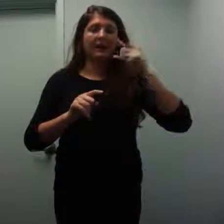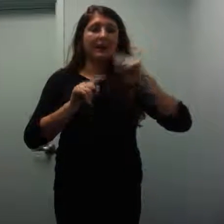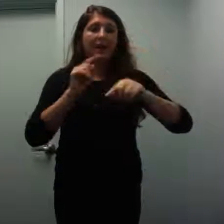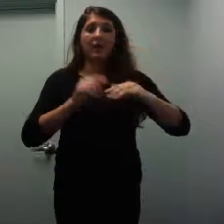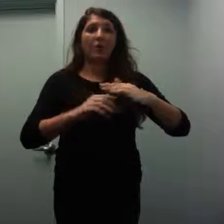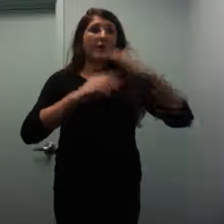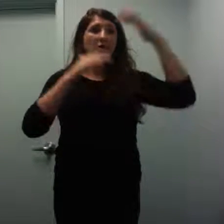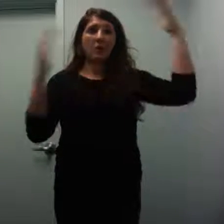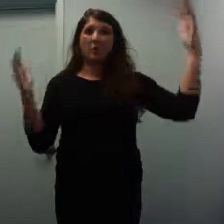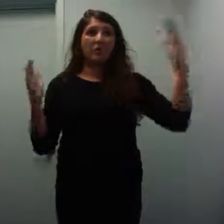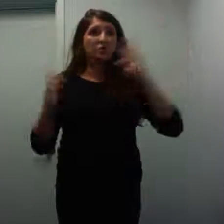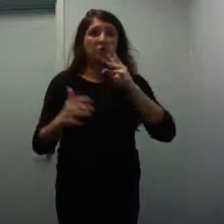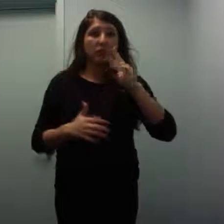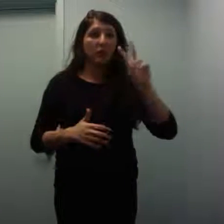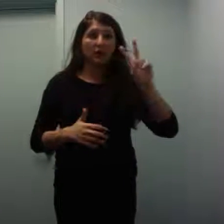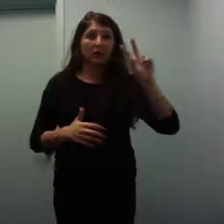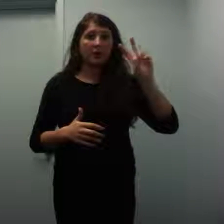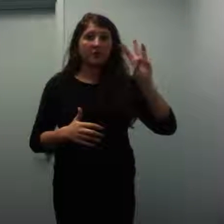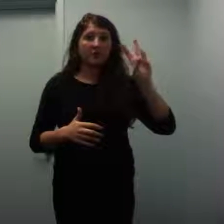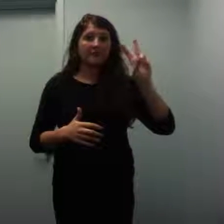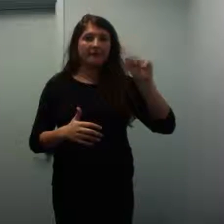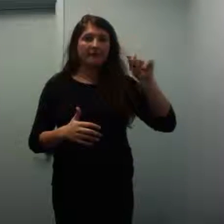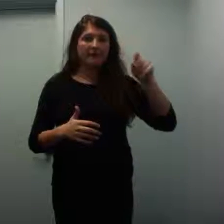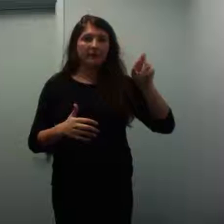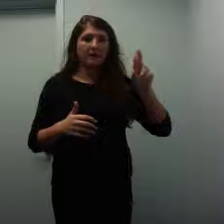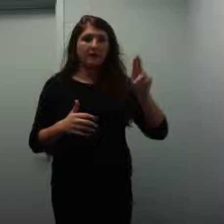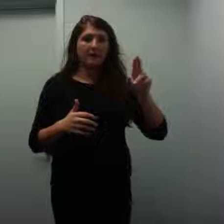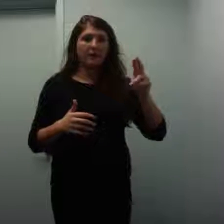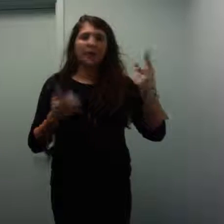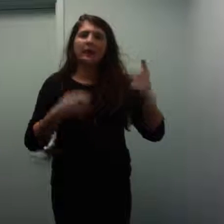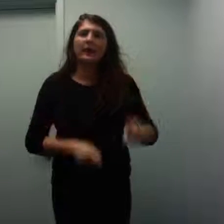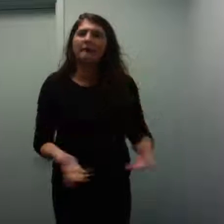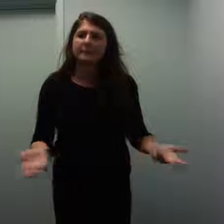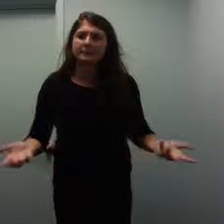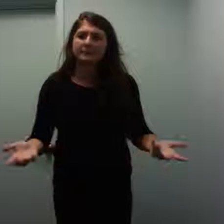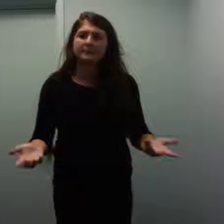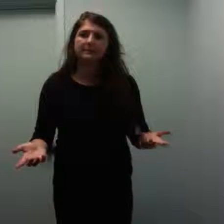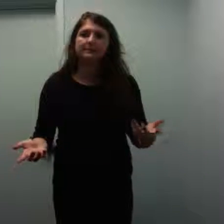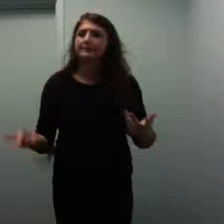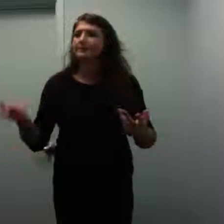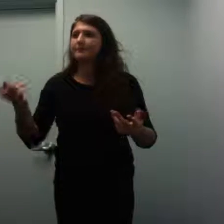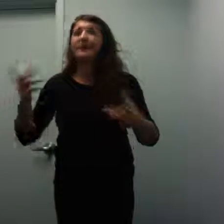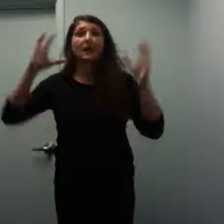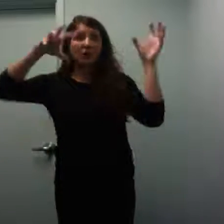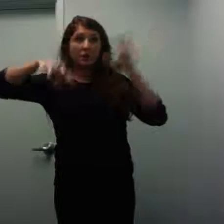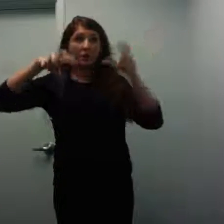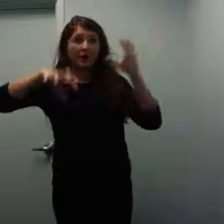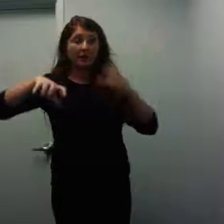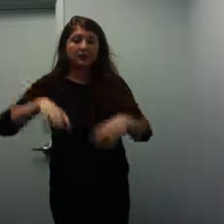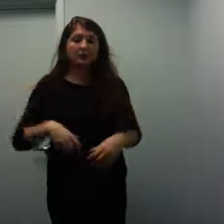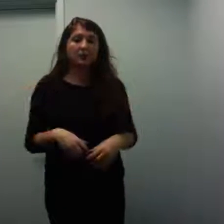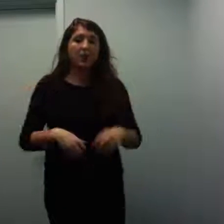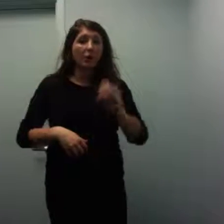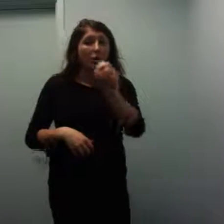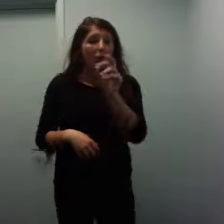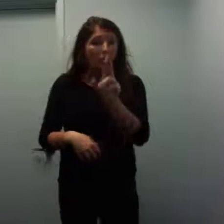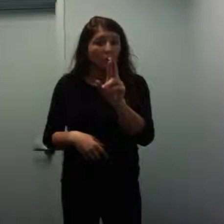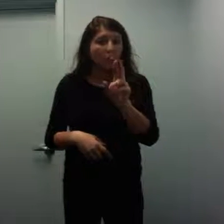Yeah? It rains. Or you get a rapid temperature change, and then suddenly